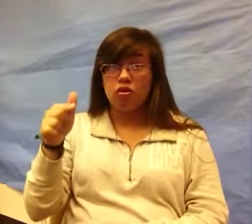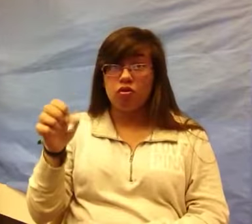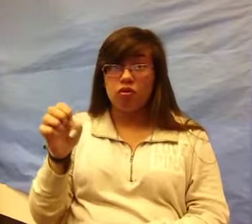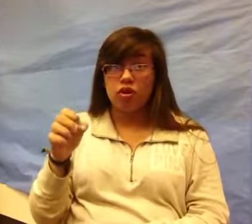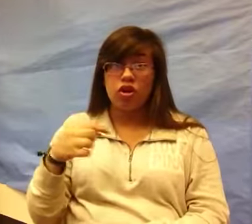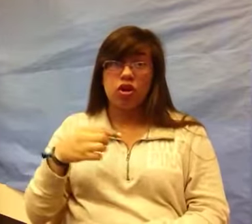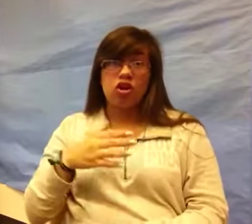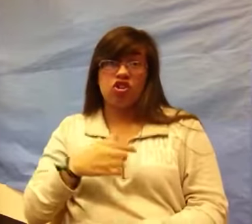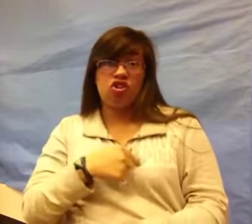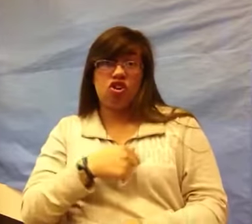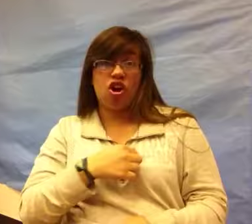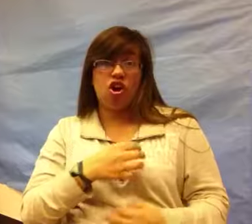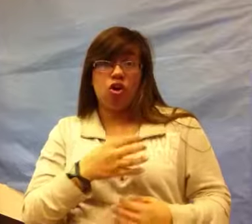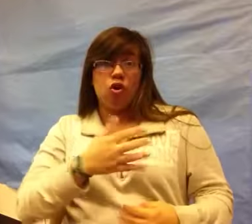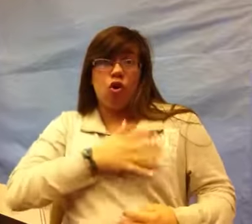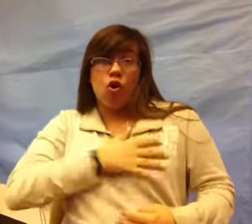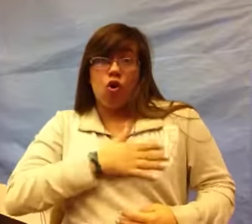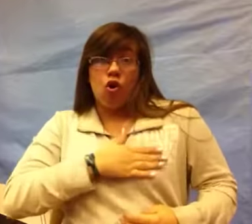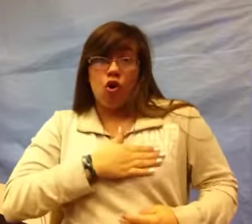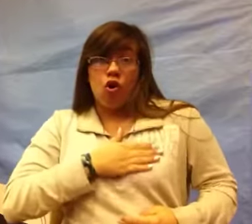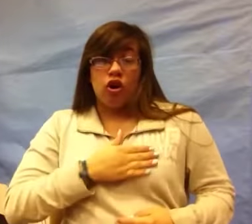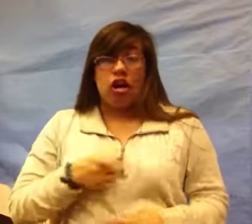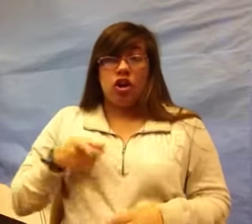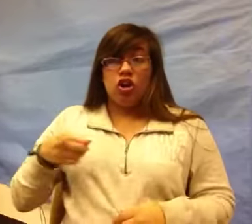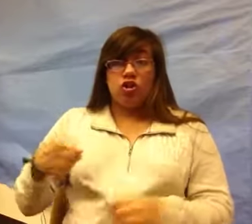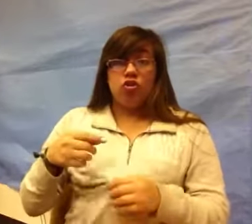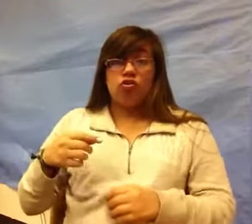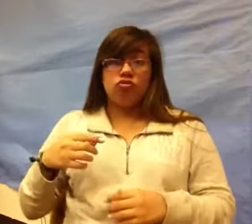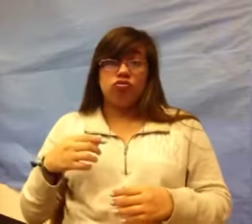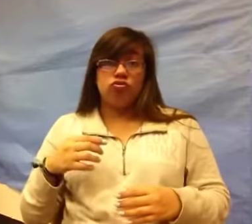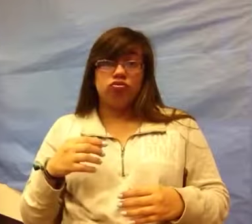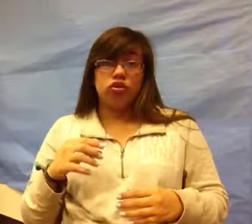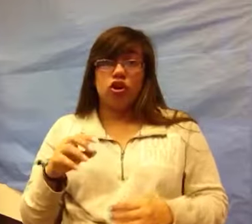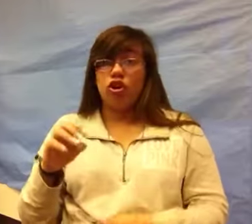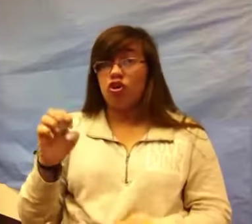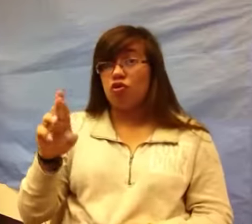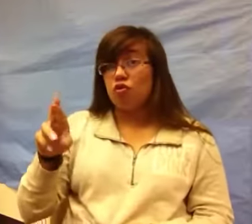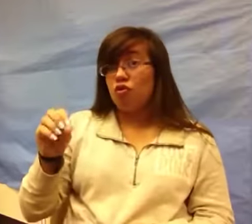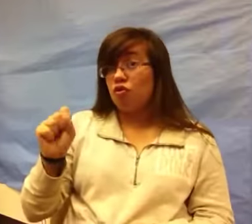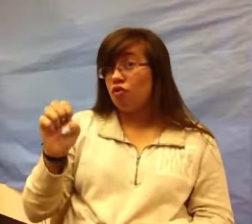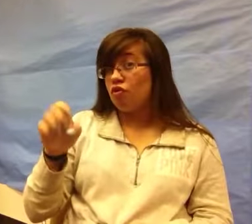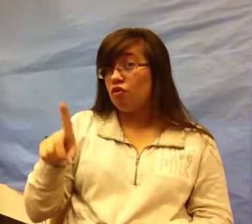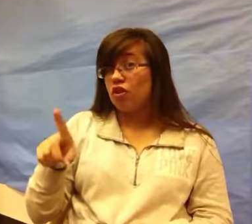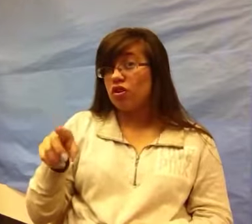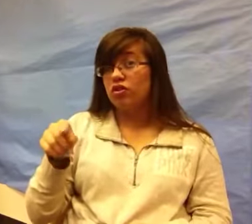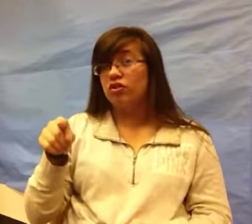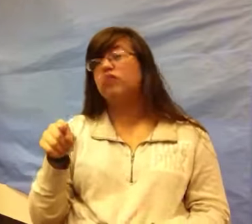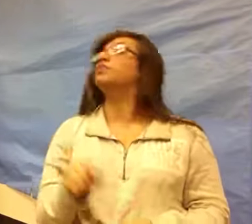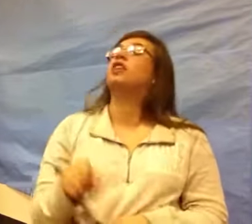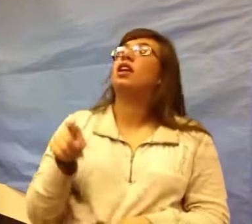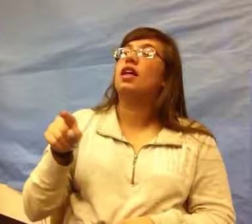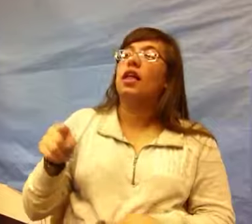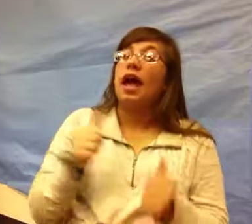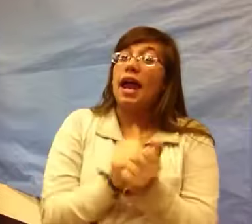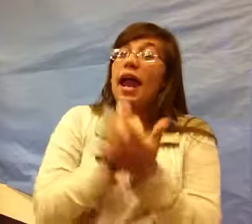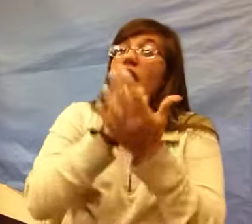of physiologically aroused in a nondescript way, they attributed this to the beautiful